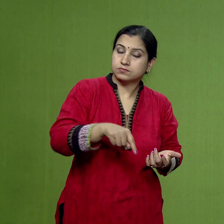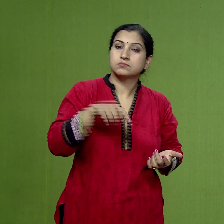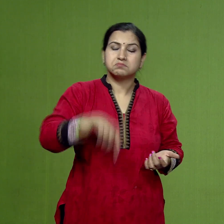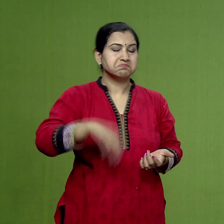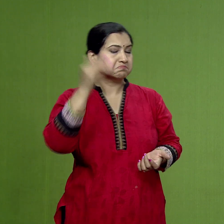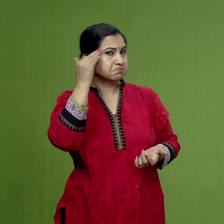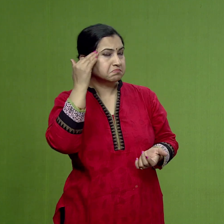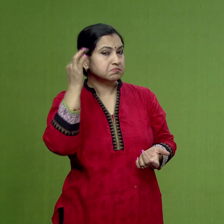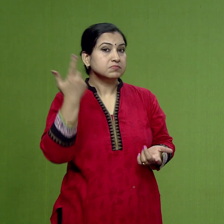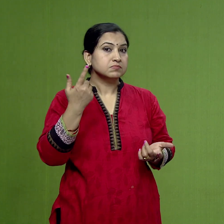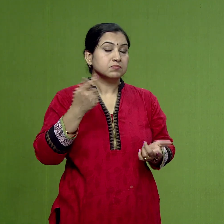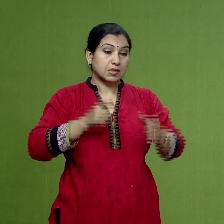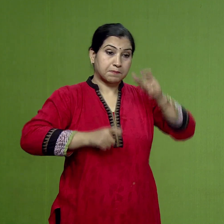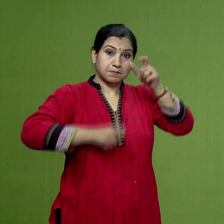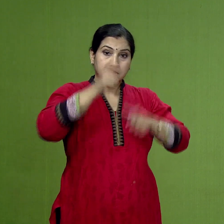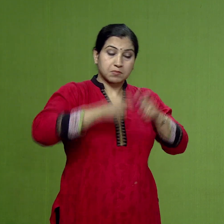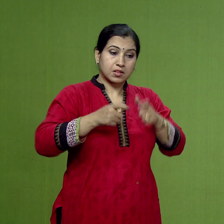is known as the distribution of population.